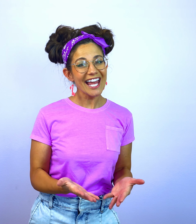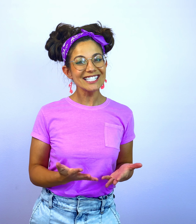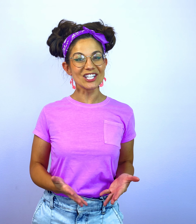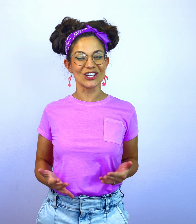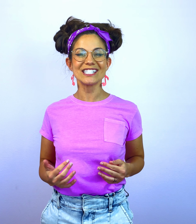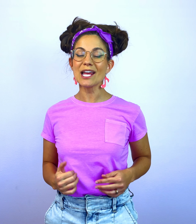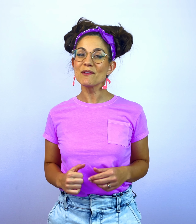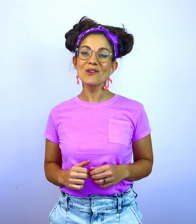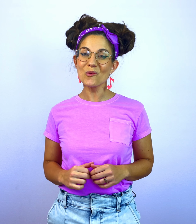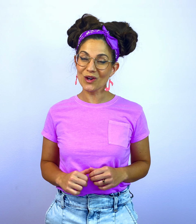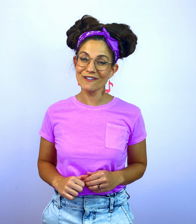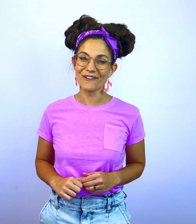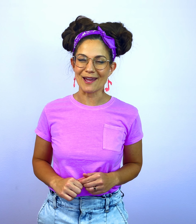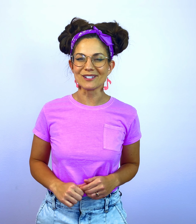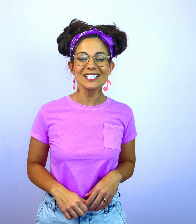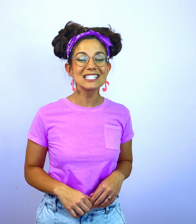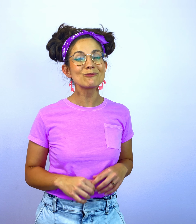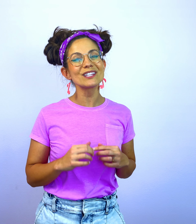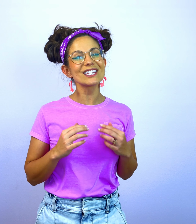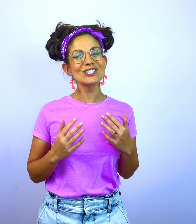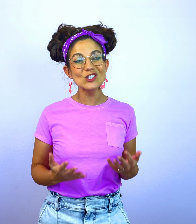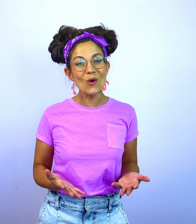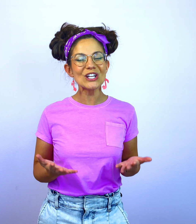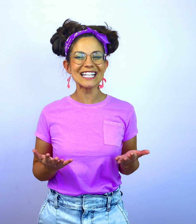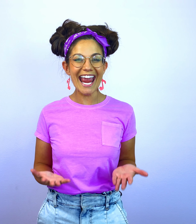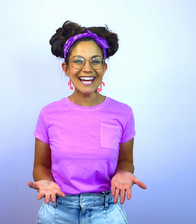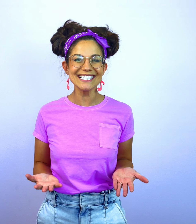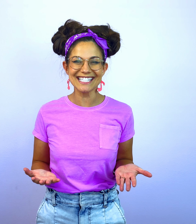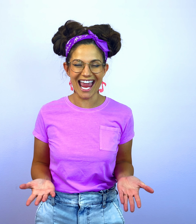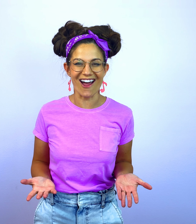Let's learn some of the word families with the short A sound.